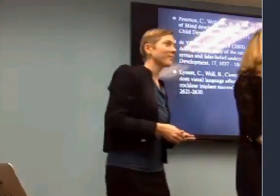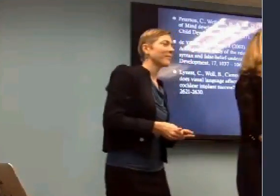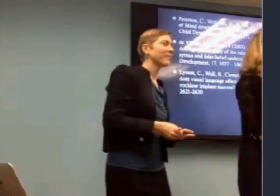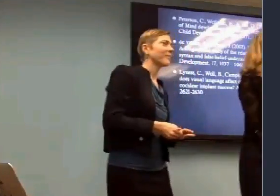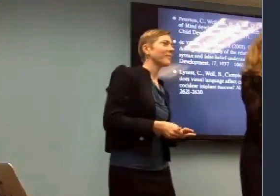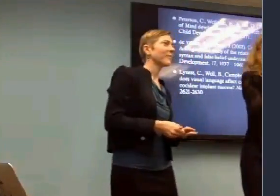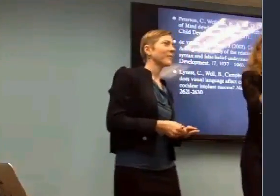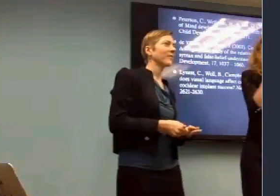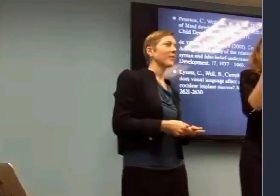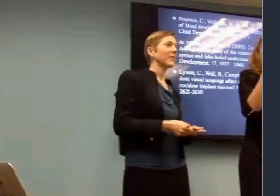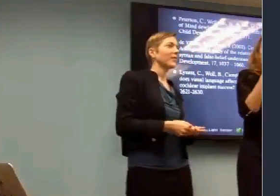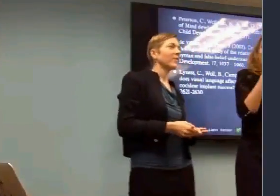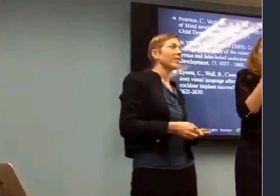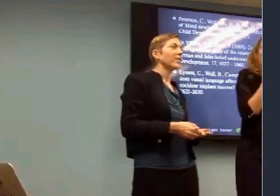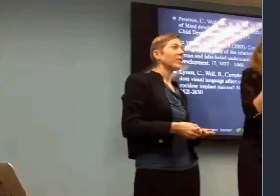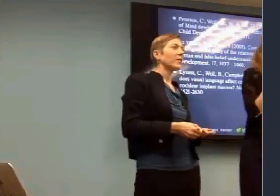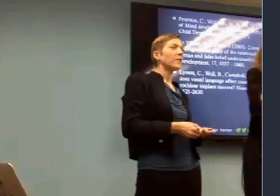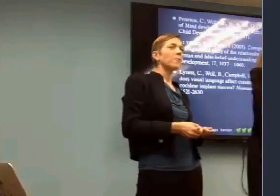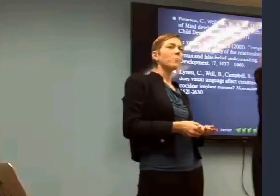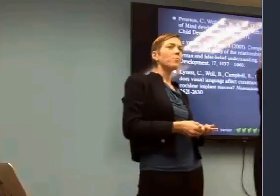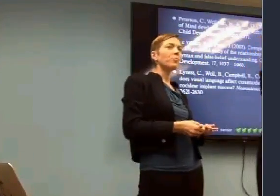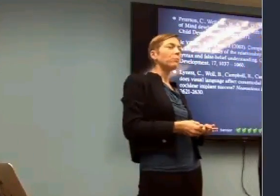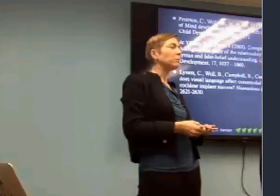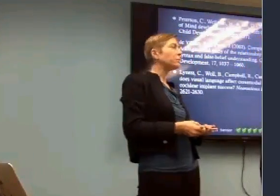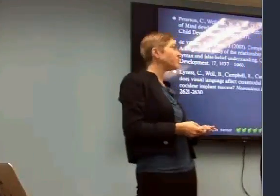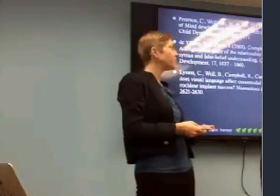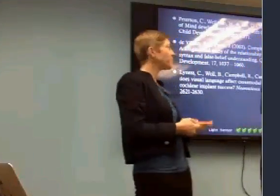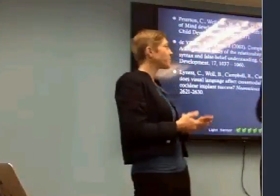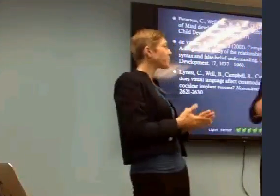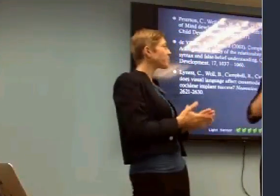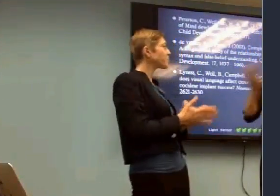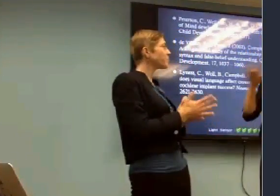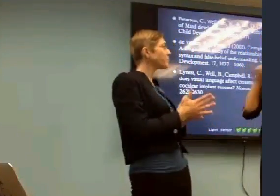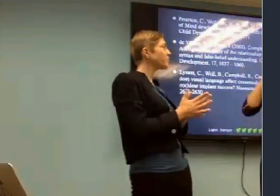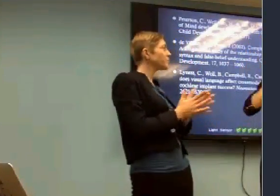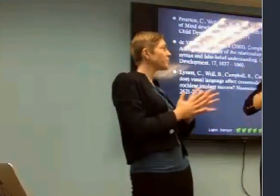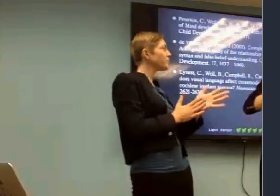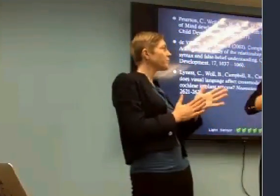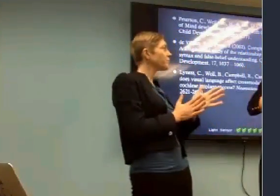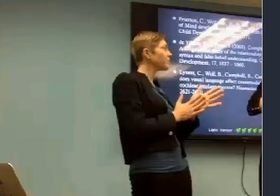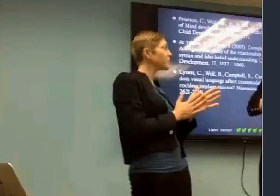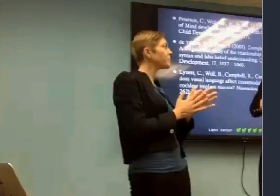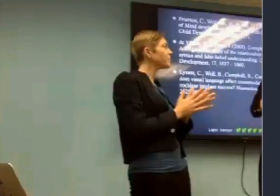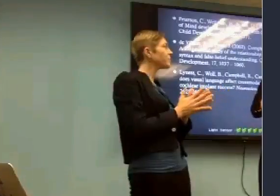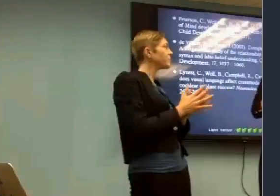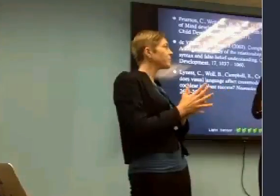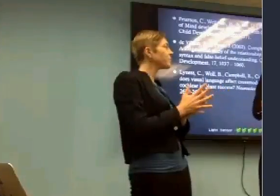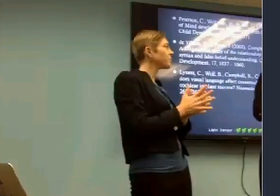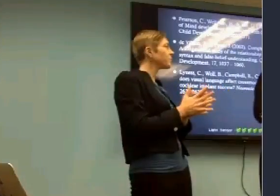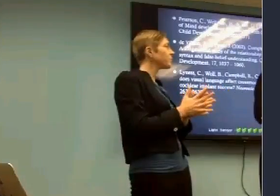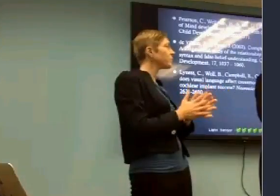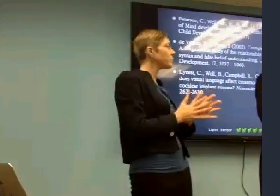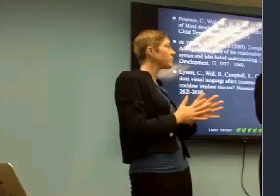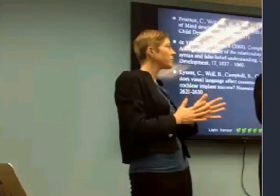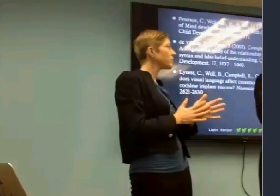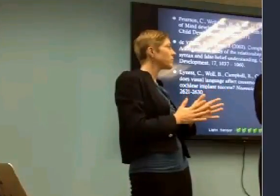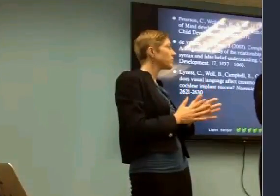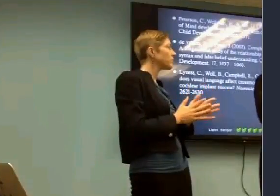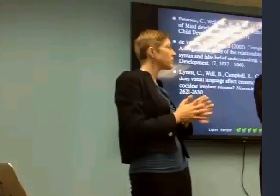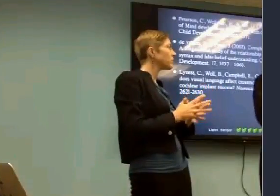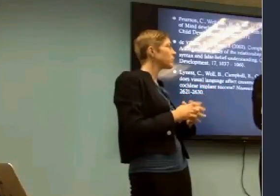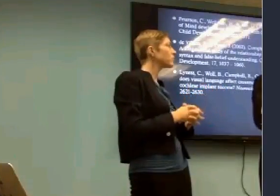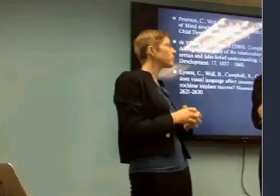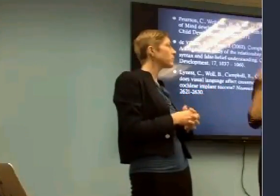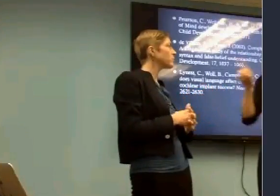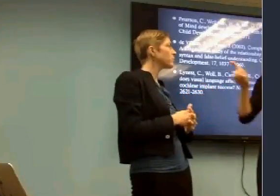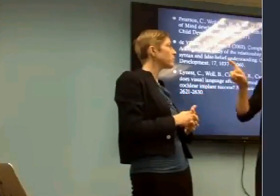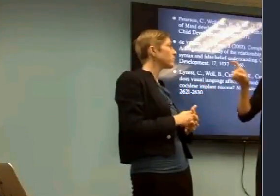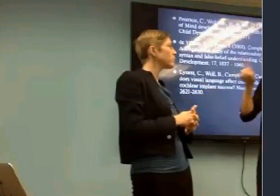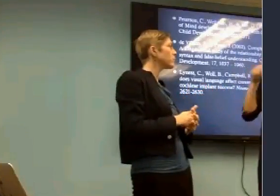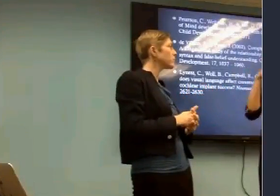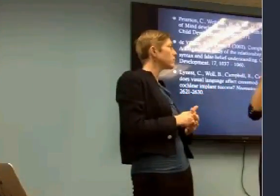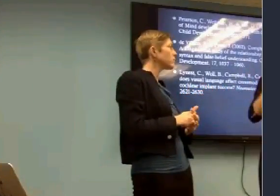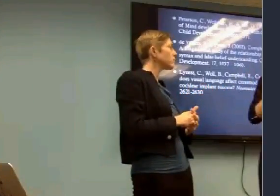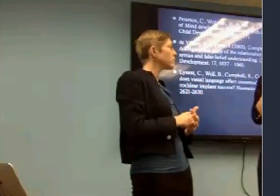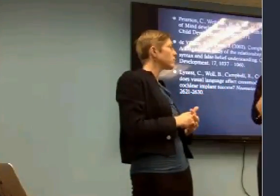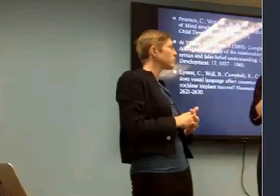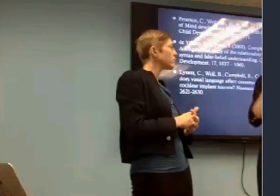I was wondering about our research with language. Is it difficult because you use